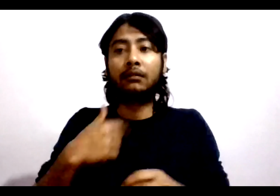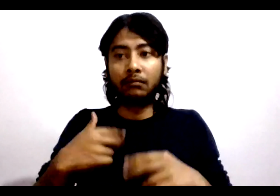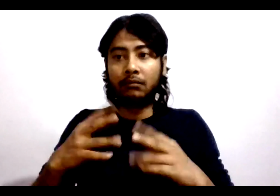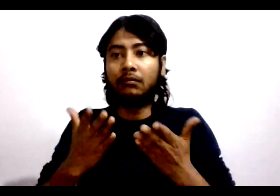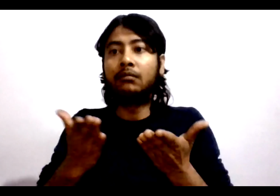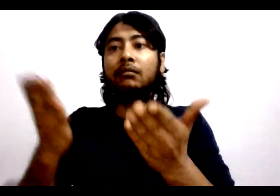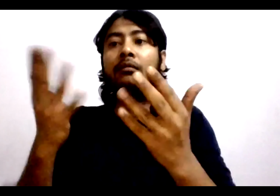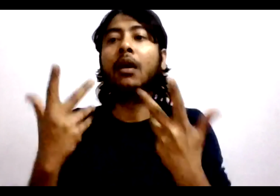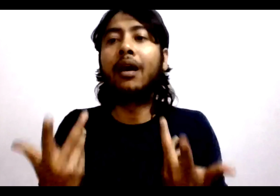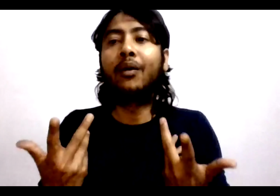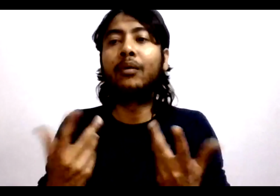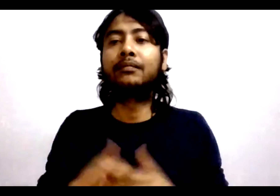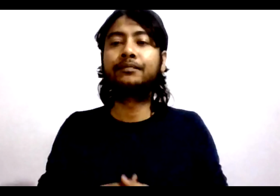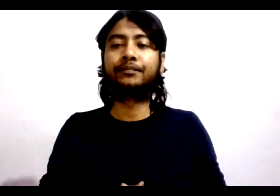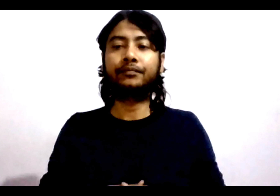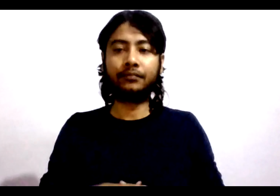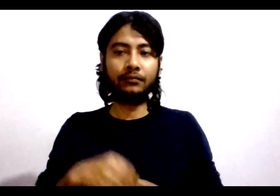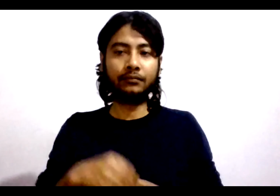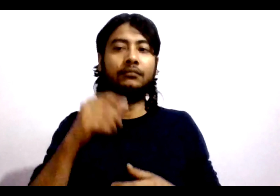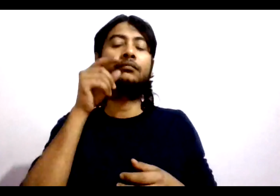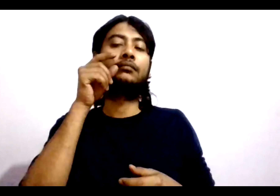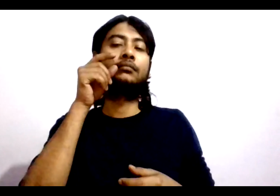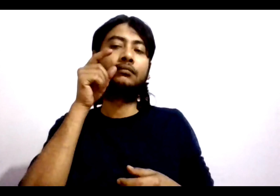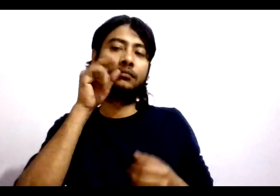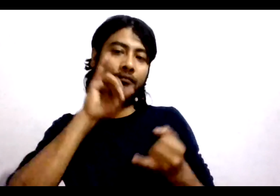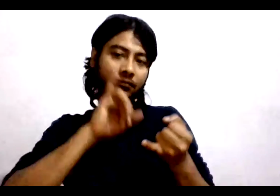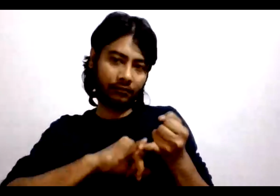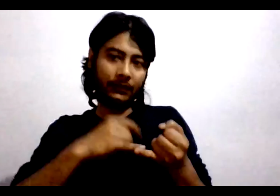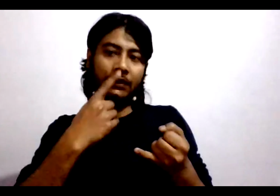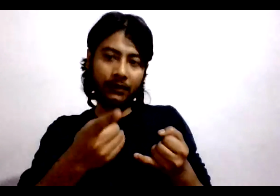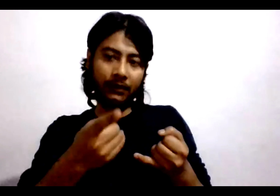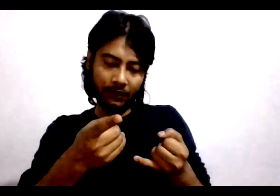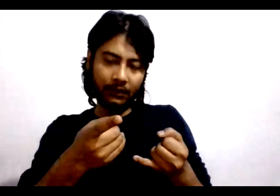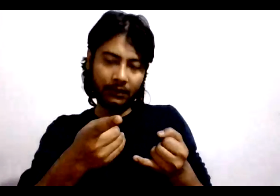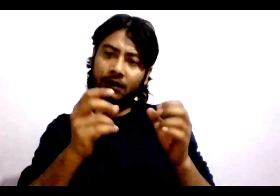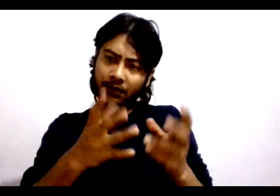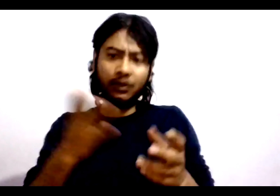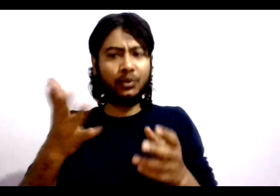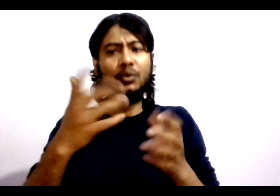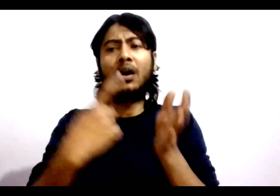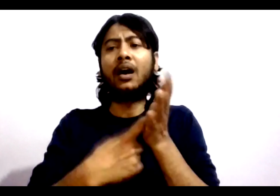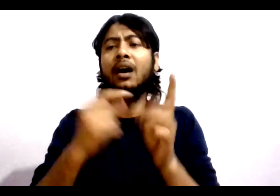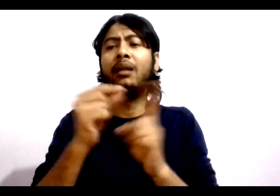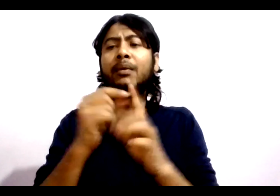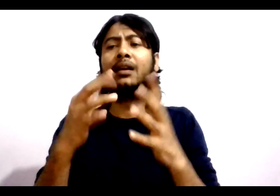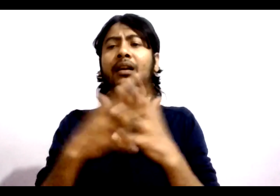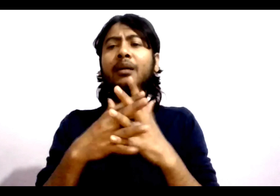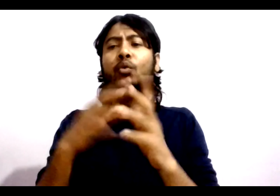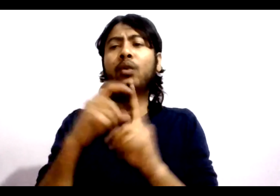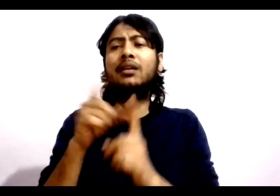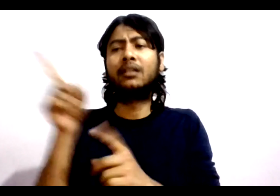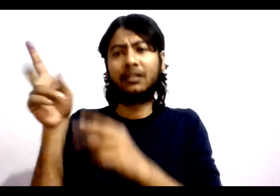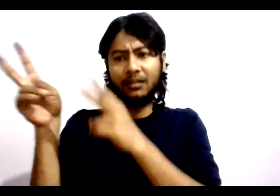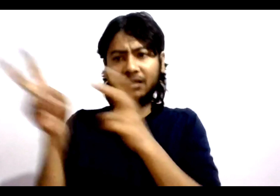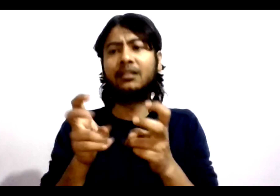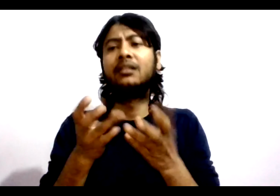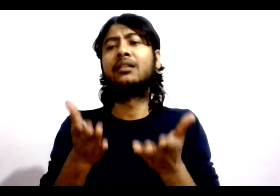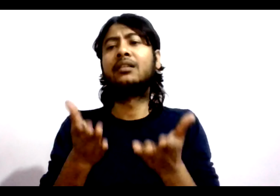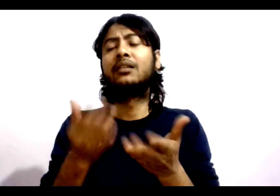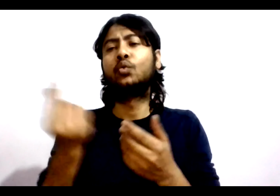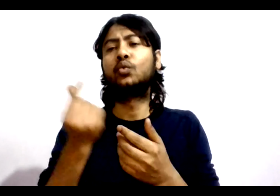perhaps this can be read from the Act also, and you can invoke the provisions of Act when we are talking of right of mobility